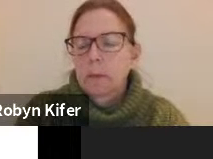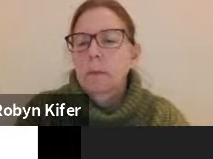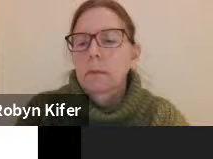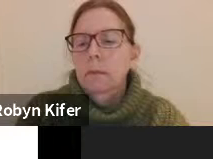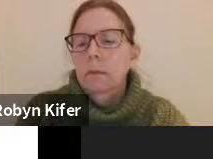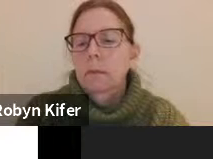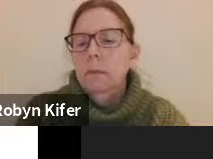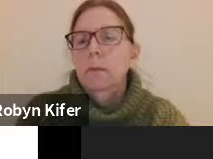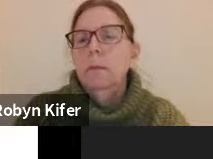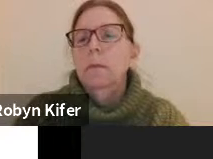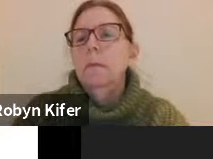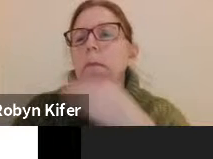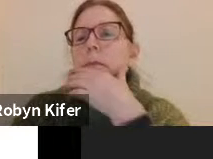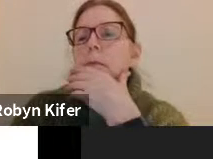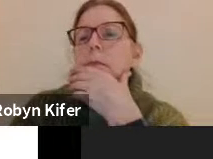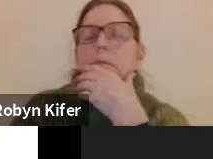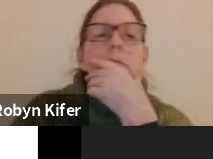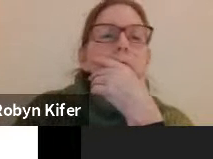Okay.